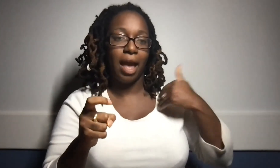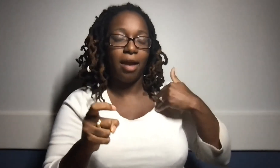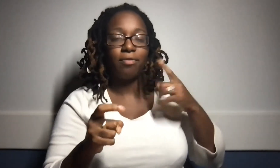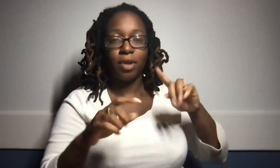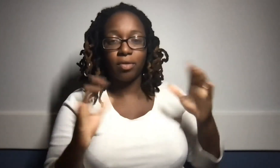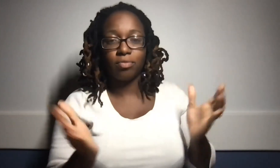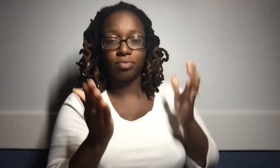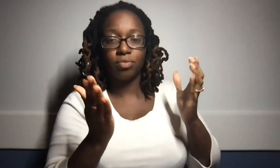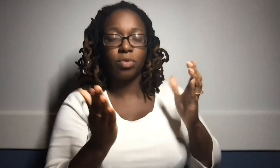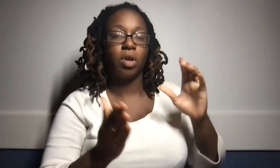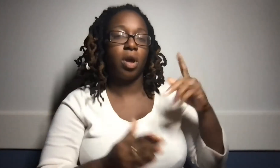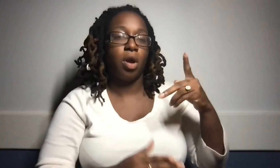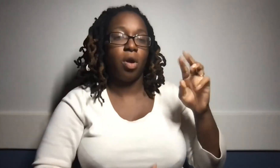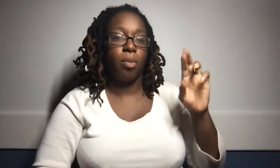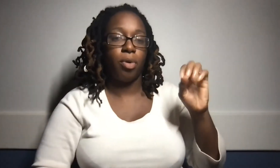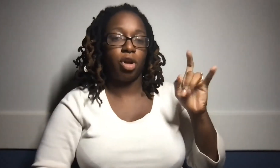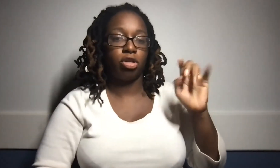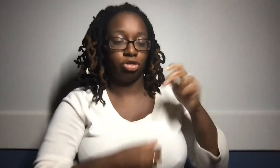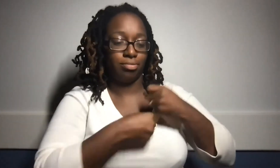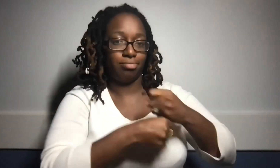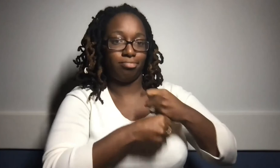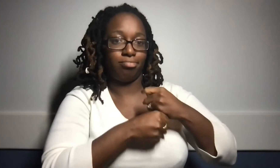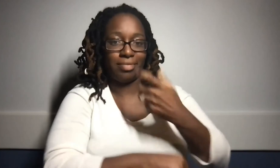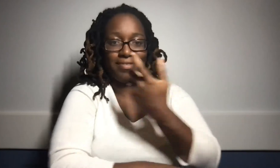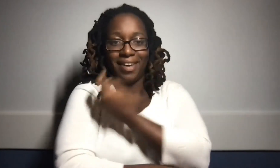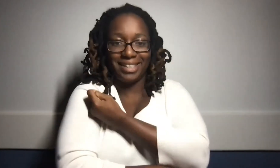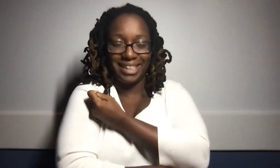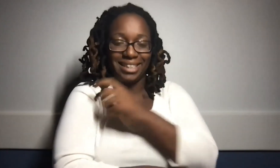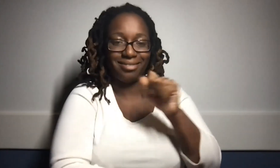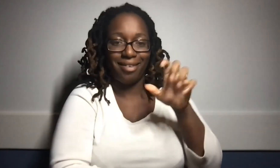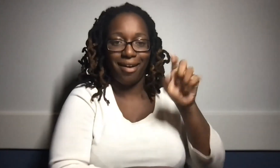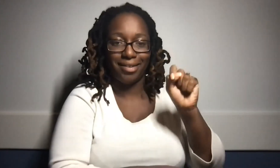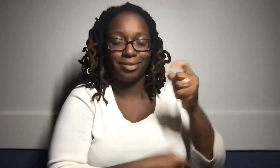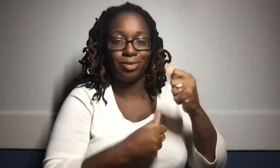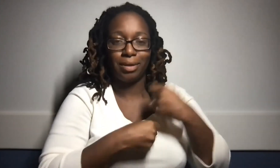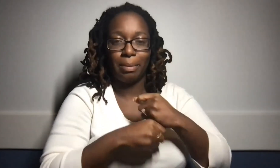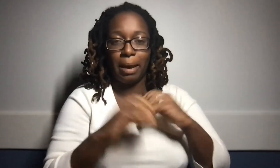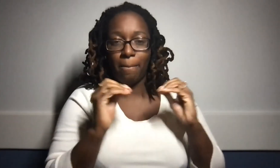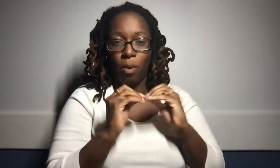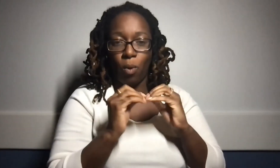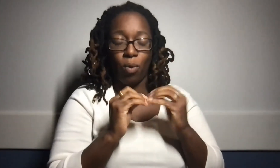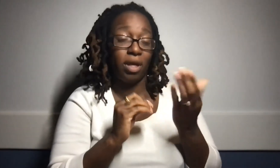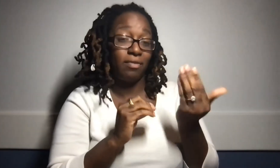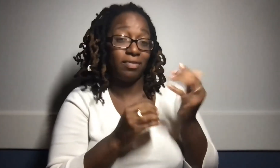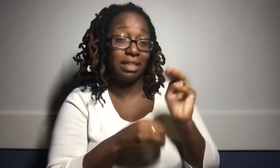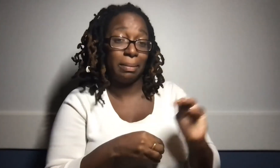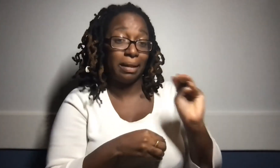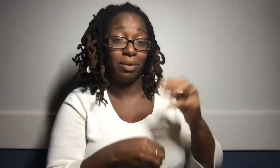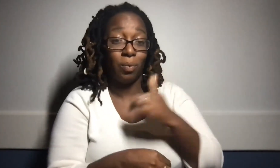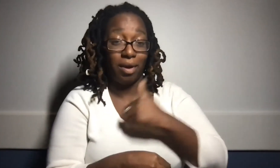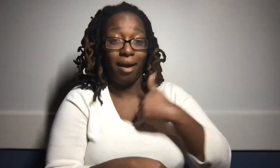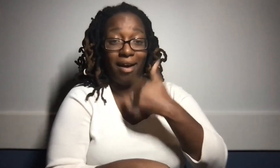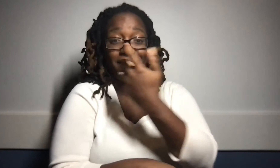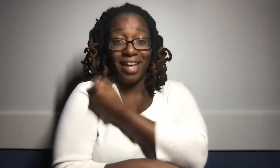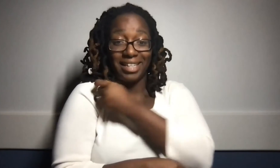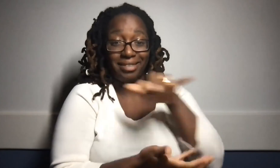scale up production of vaccine immediately. Please try to get the 15 million doses that we own, the US government owns